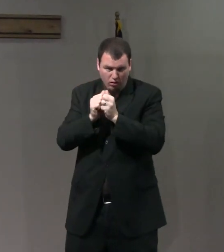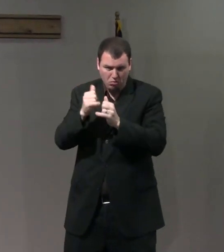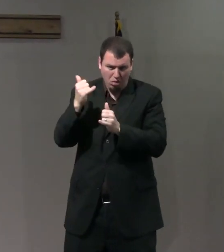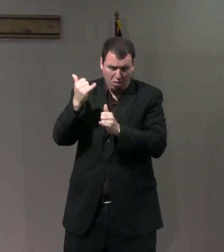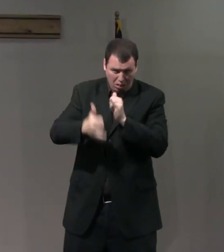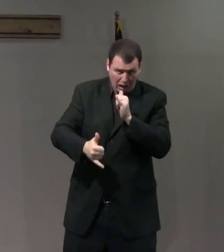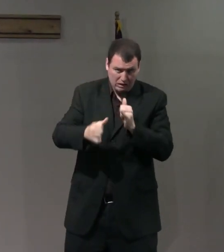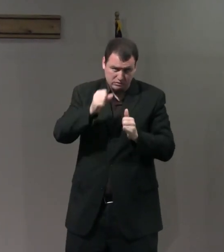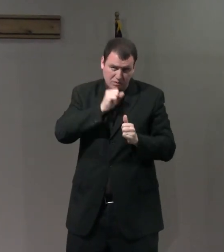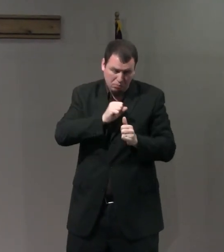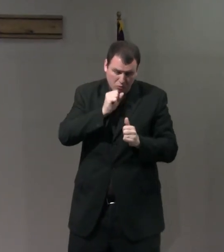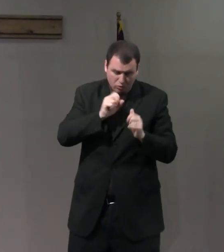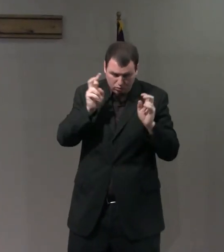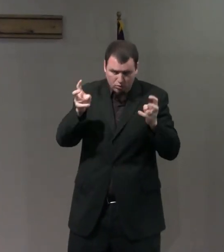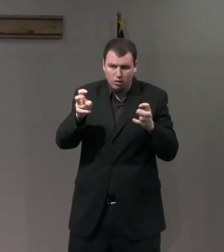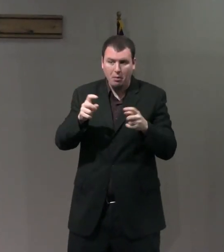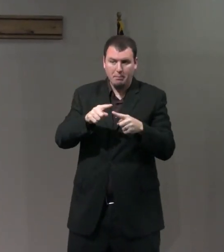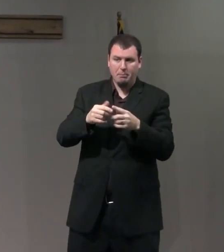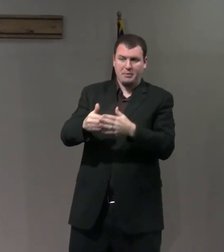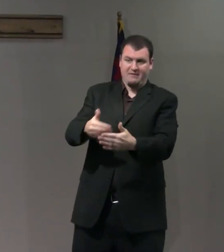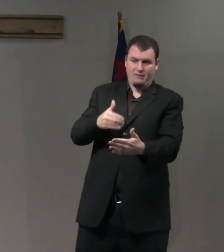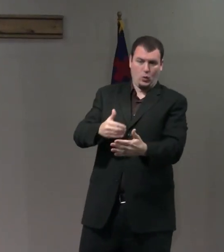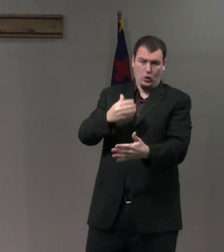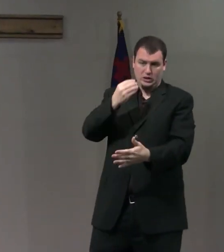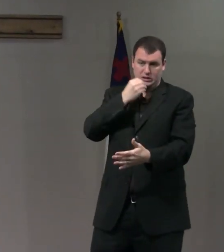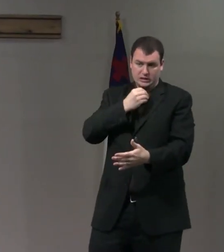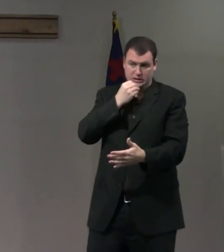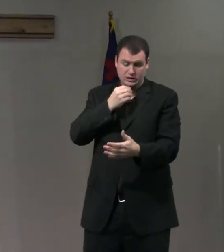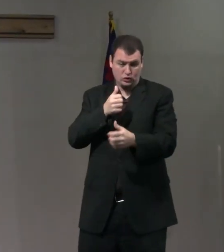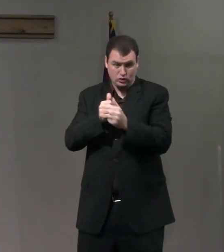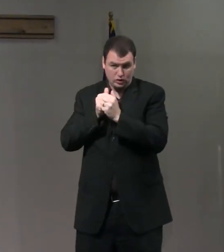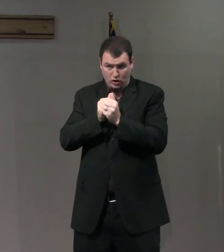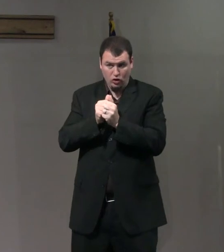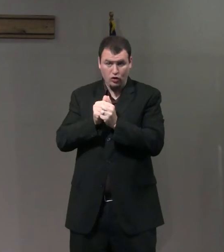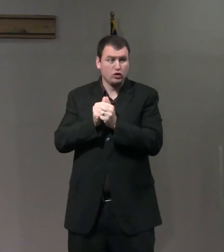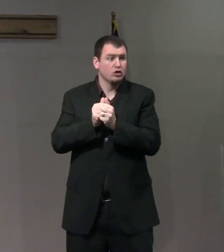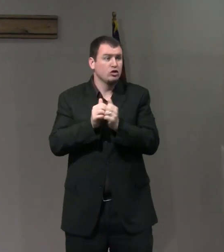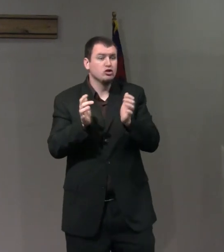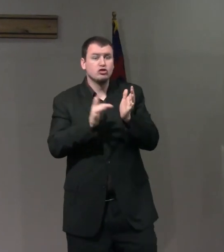Have a meal, the Last Supper. But before this meal,